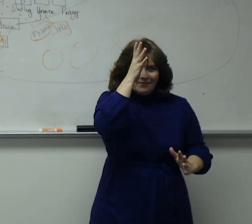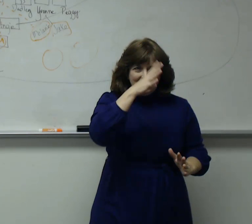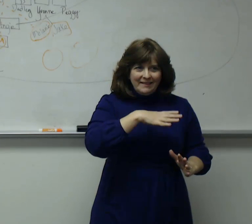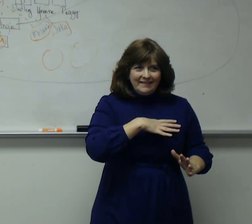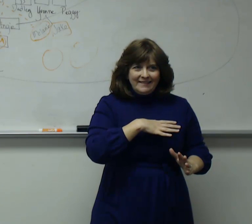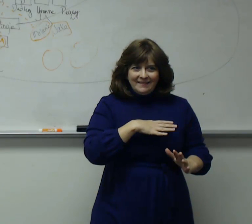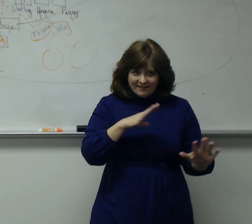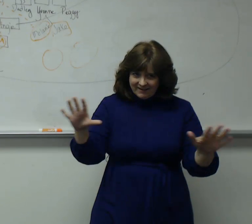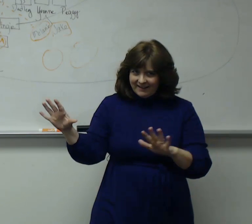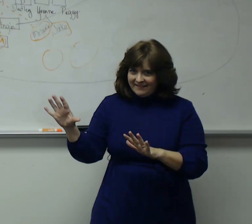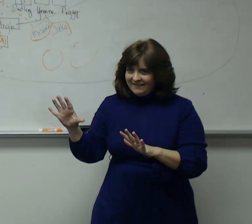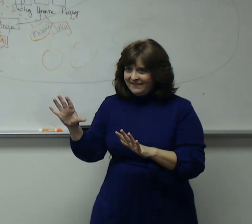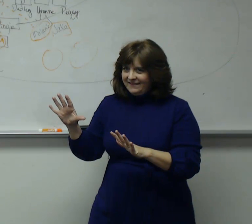woman. Okay.